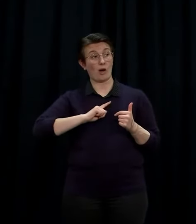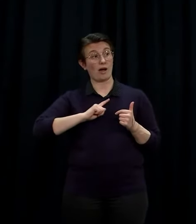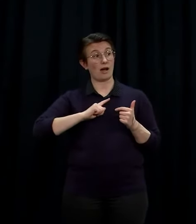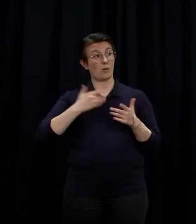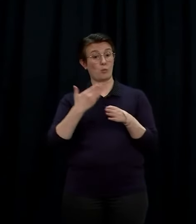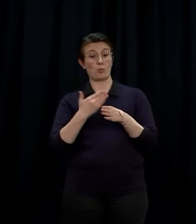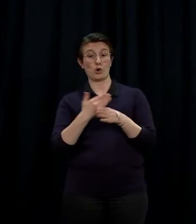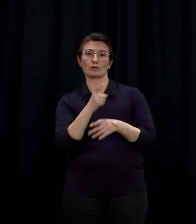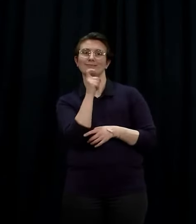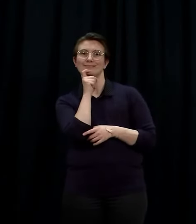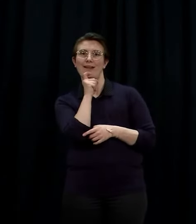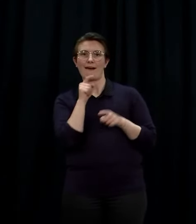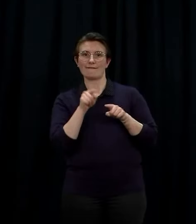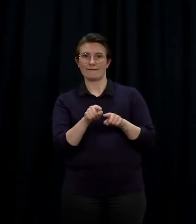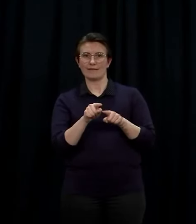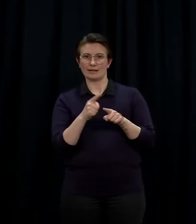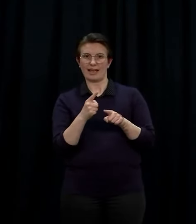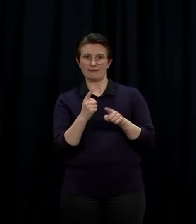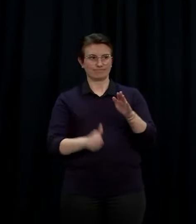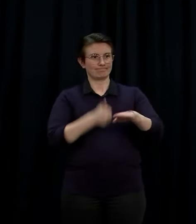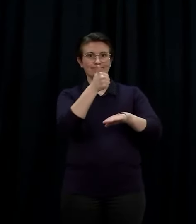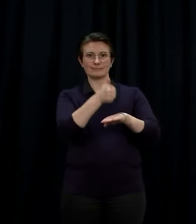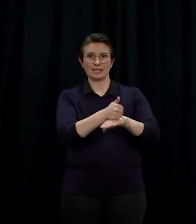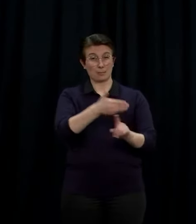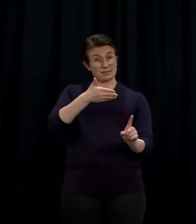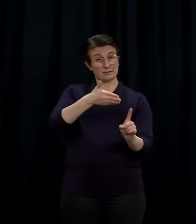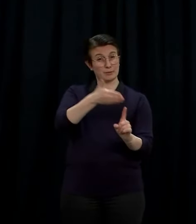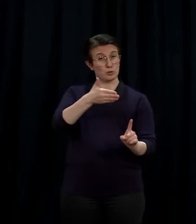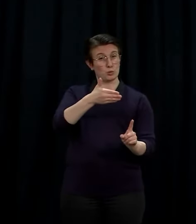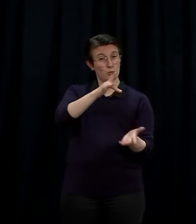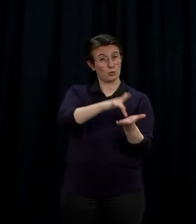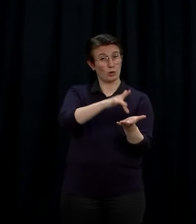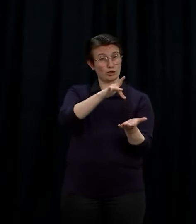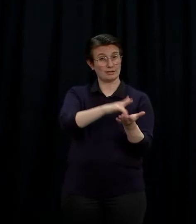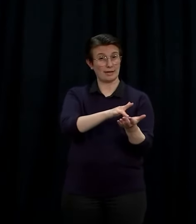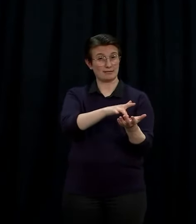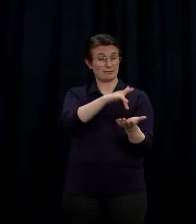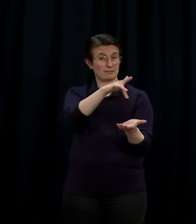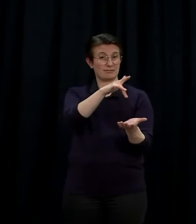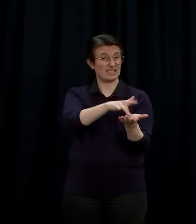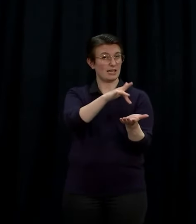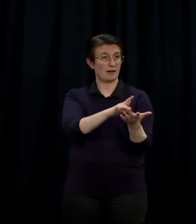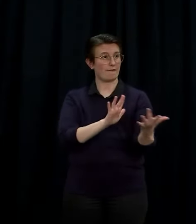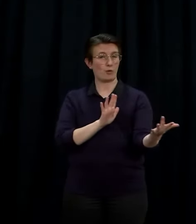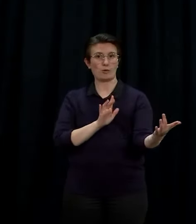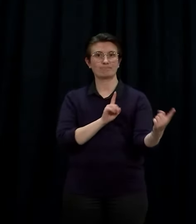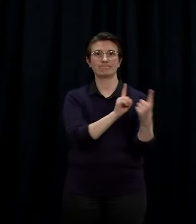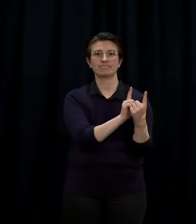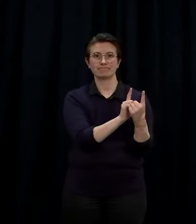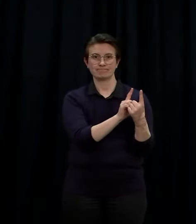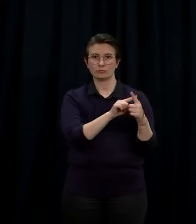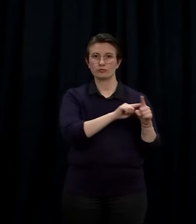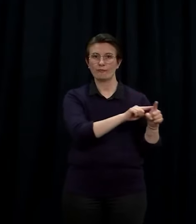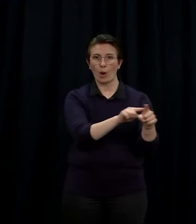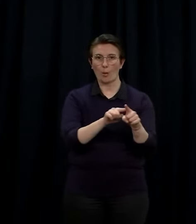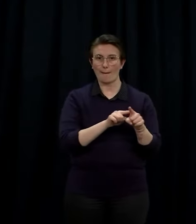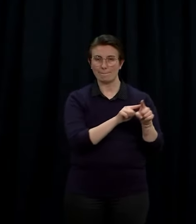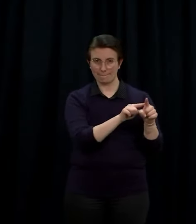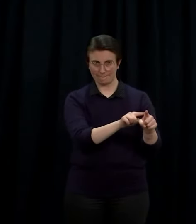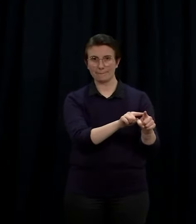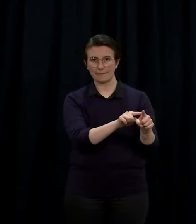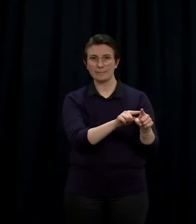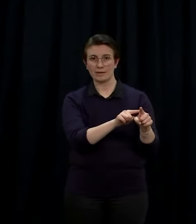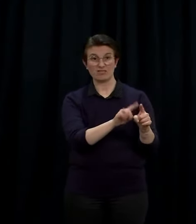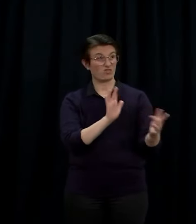pop-up testing centre there to both do the testing and provide information. But secondly, our providers of the contact